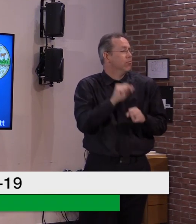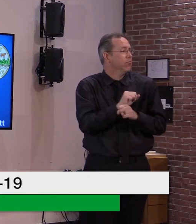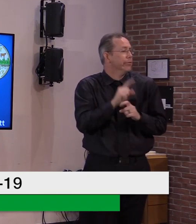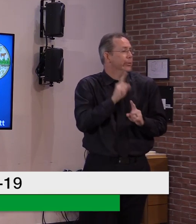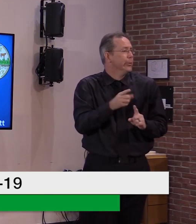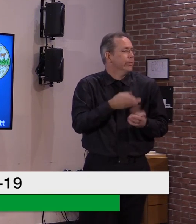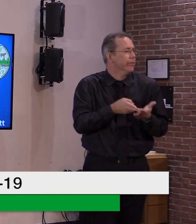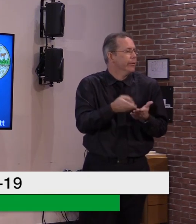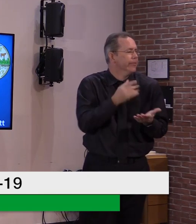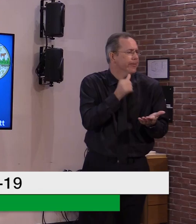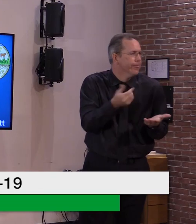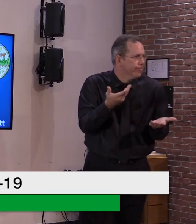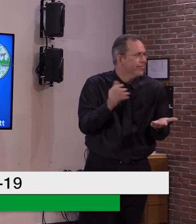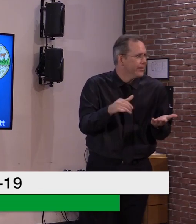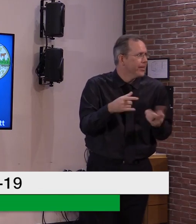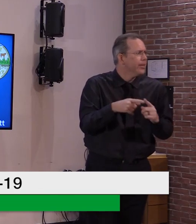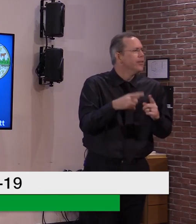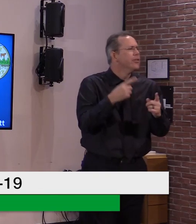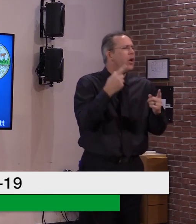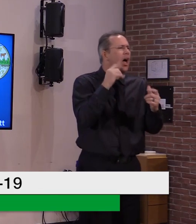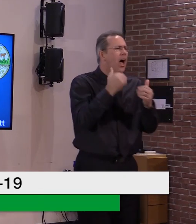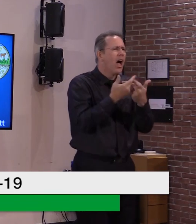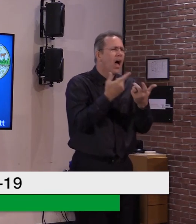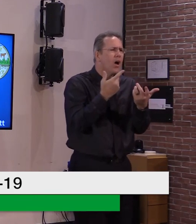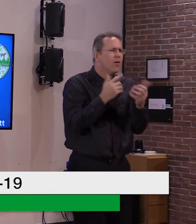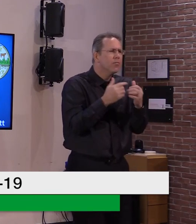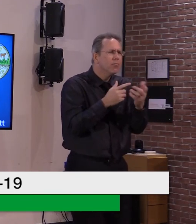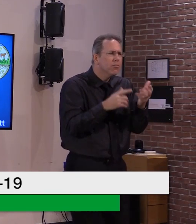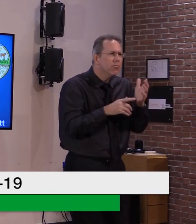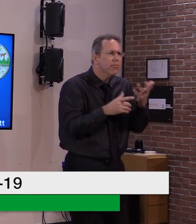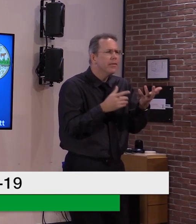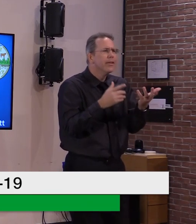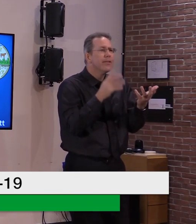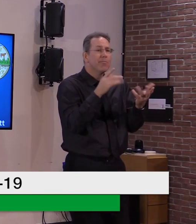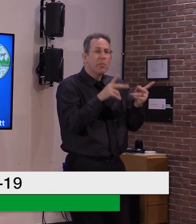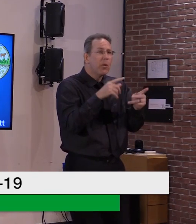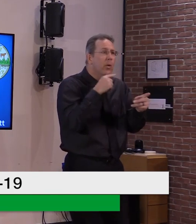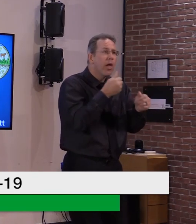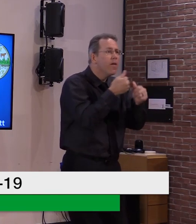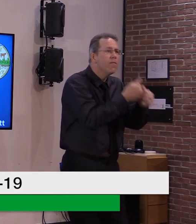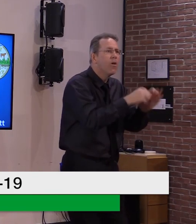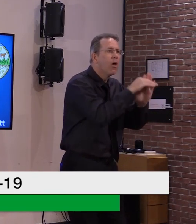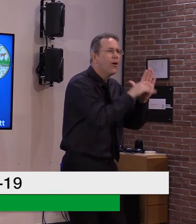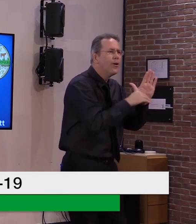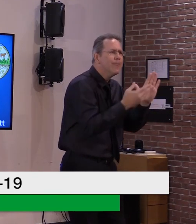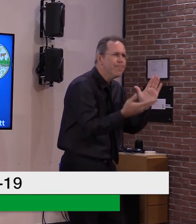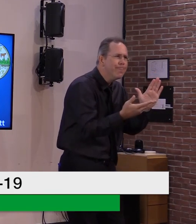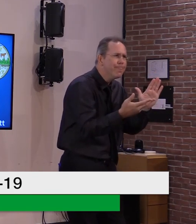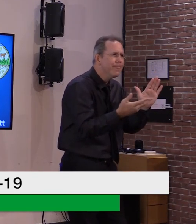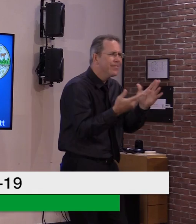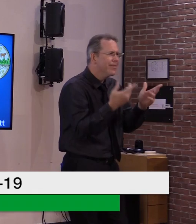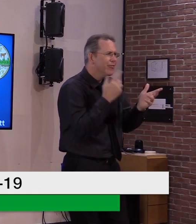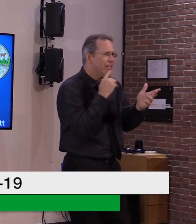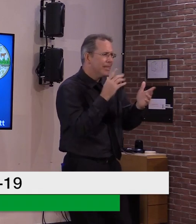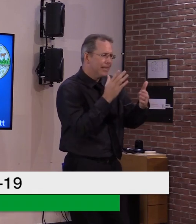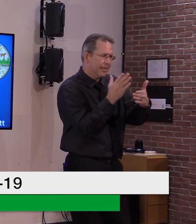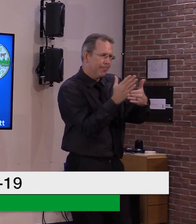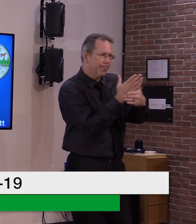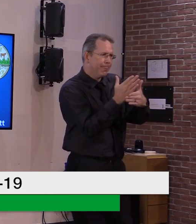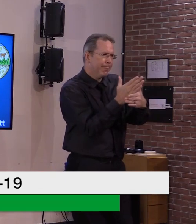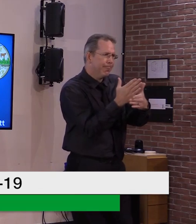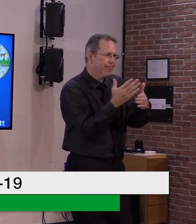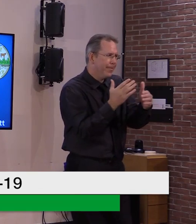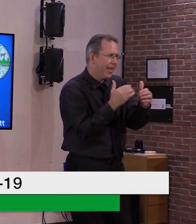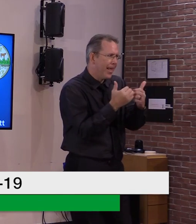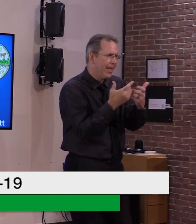encourage more strongly uh the people do the right thing rather than you know governor i i